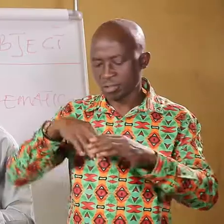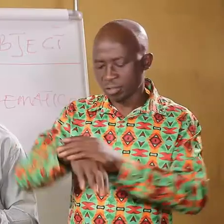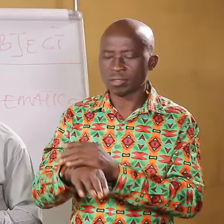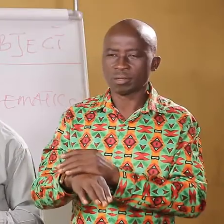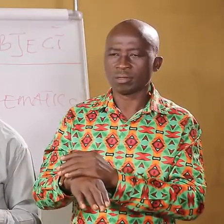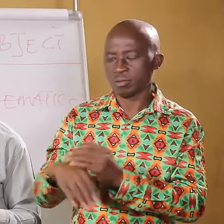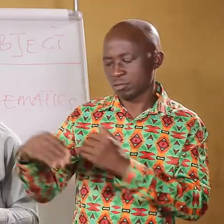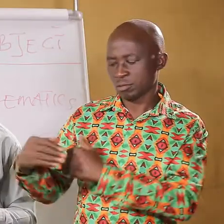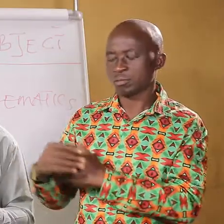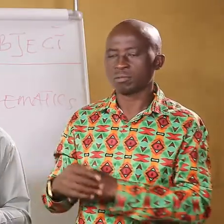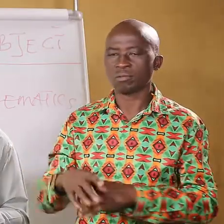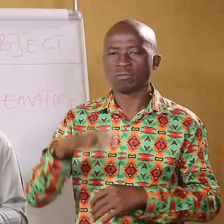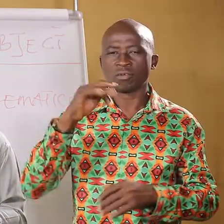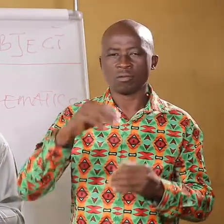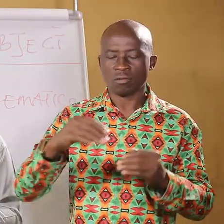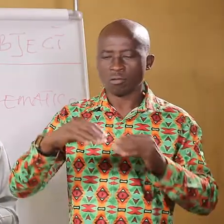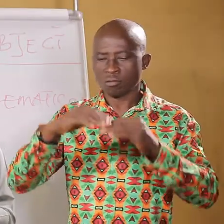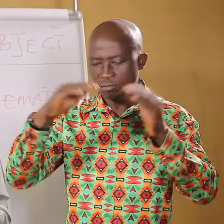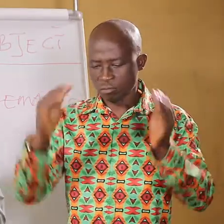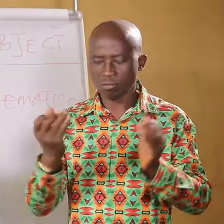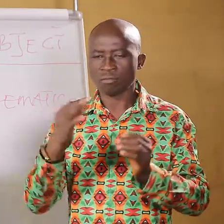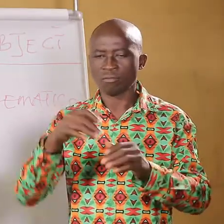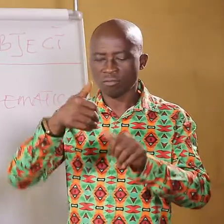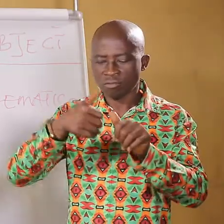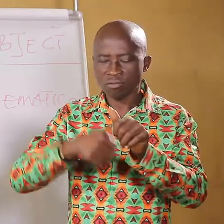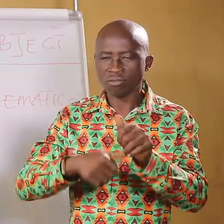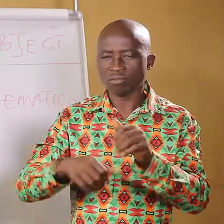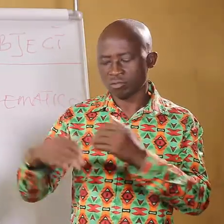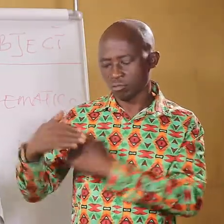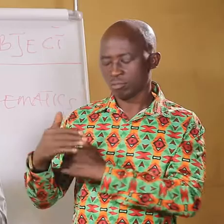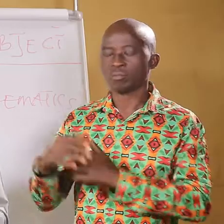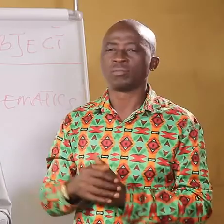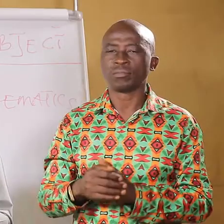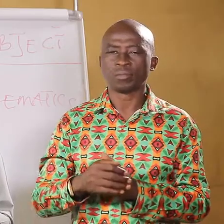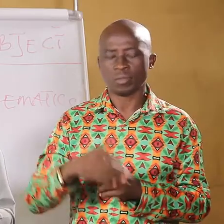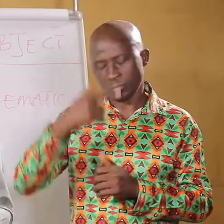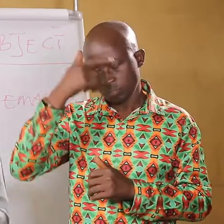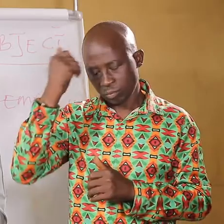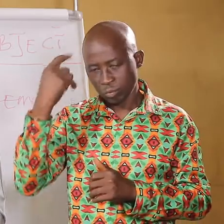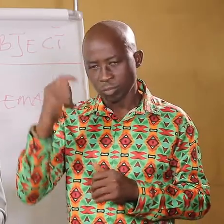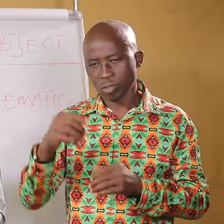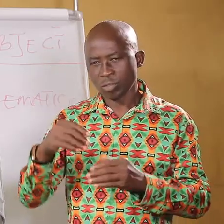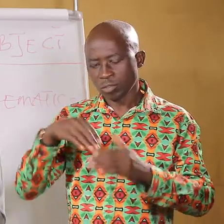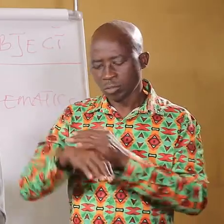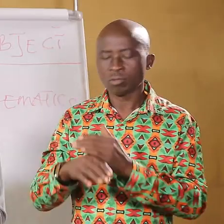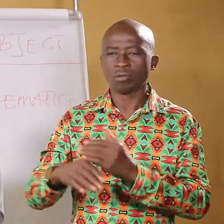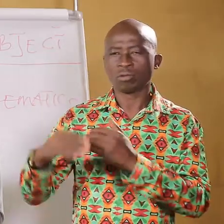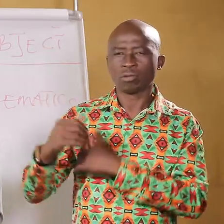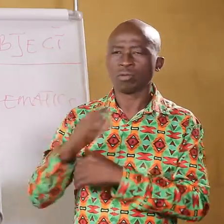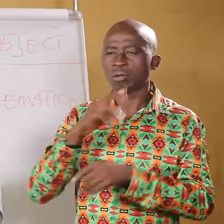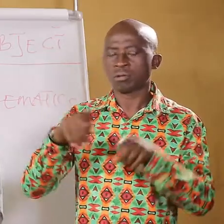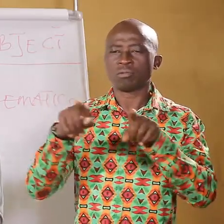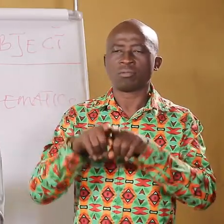angle. Find the size of each of its exterior angle. Because the interior angles are